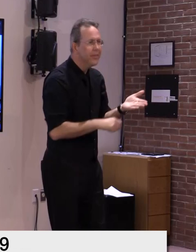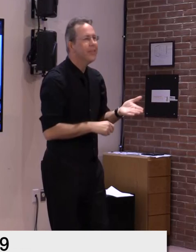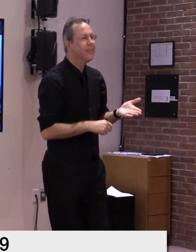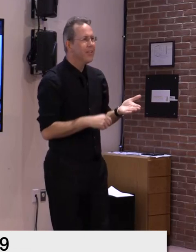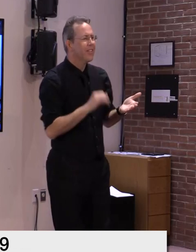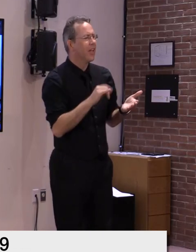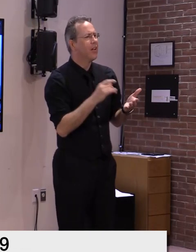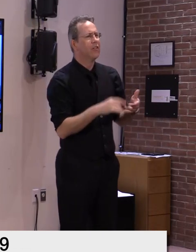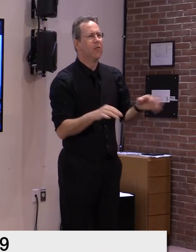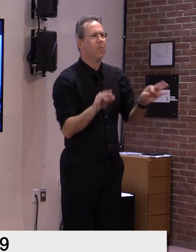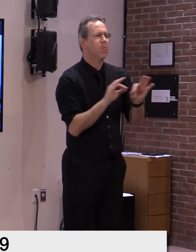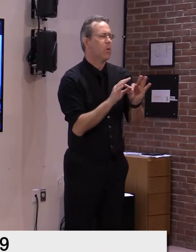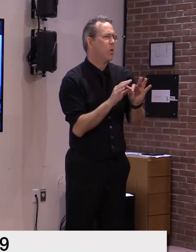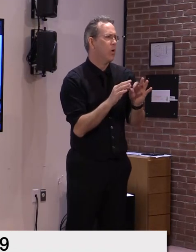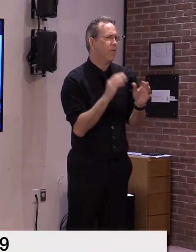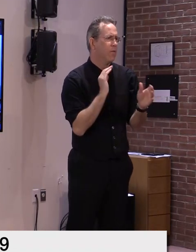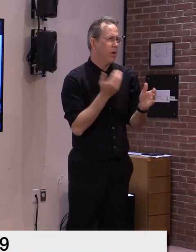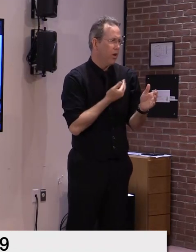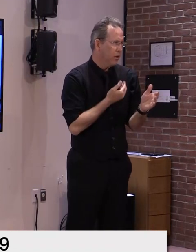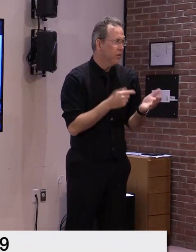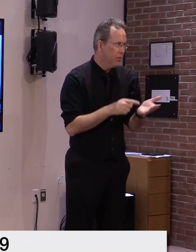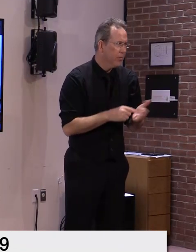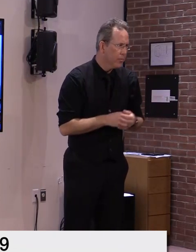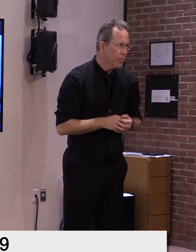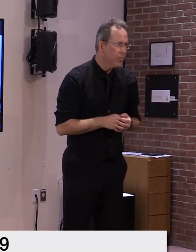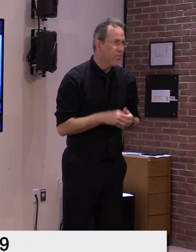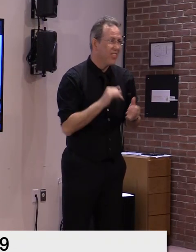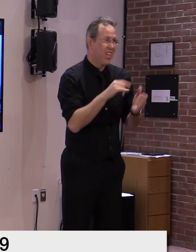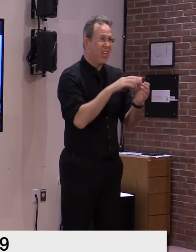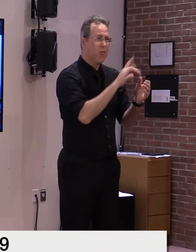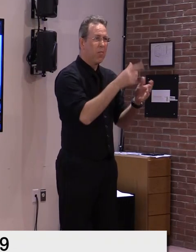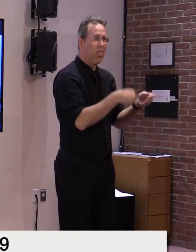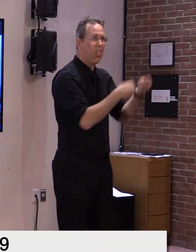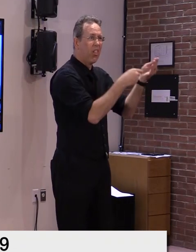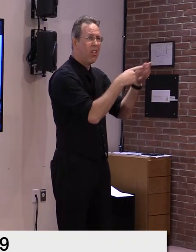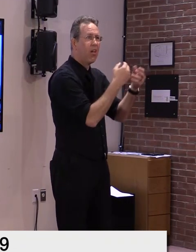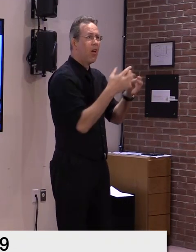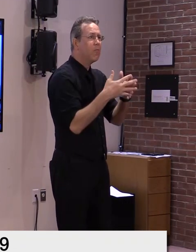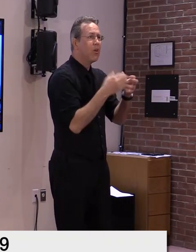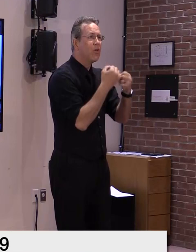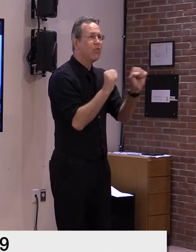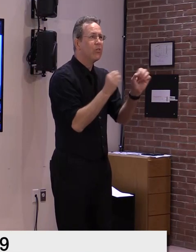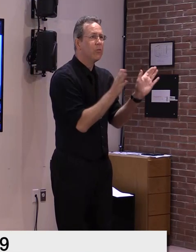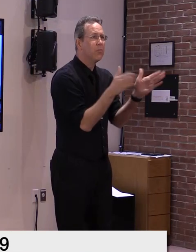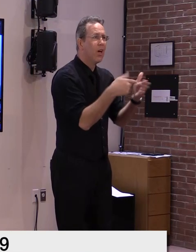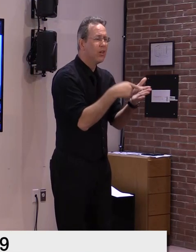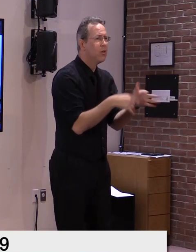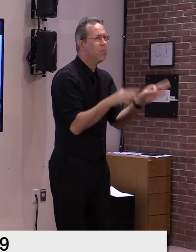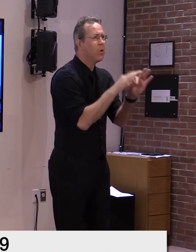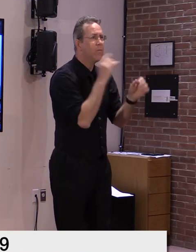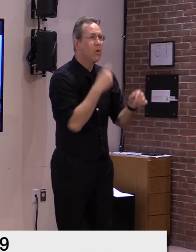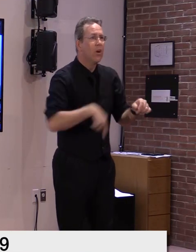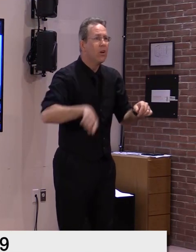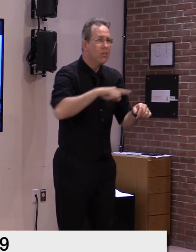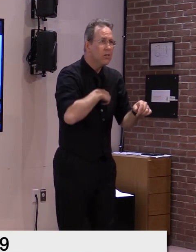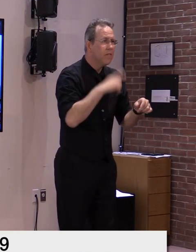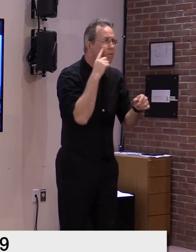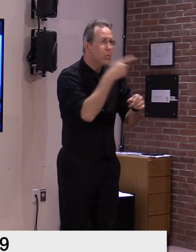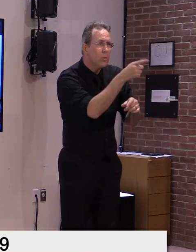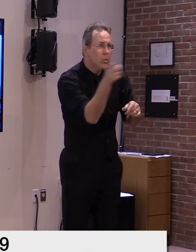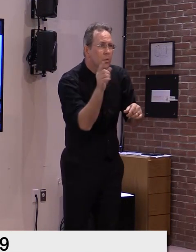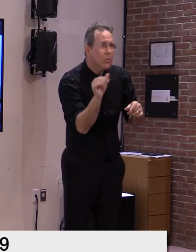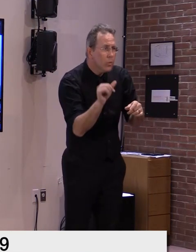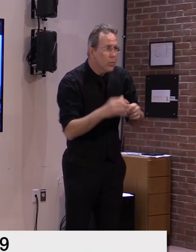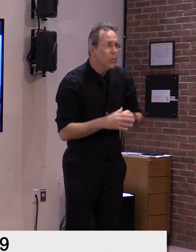legislation to help working families pass in a very, very long time. As all of you know, it includes $1,400 per